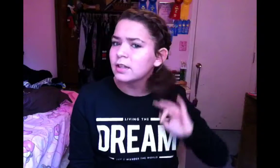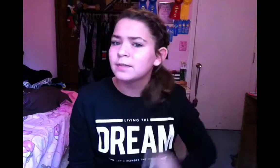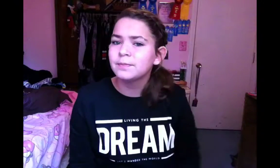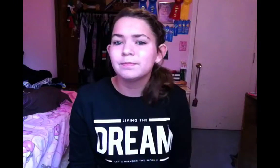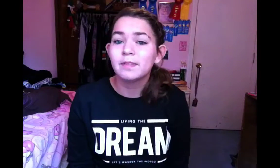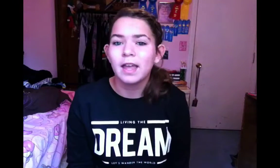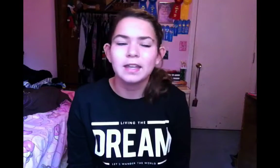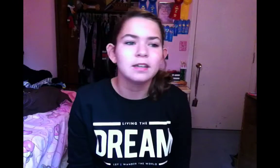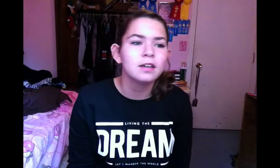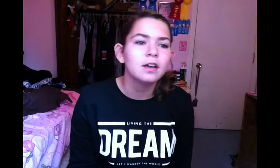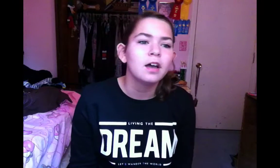Hey.